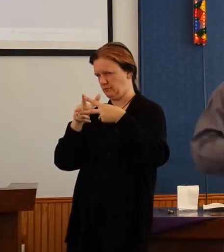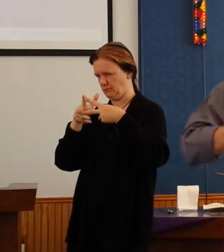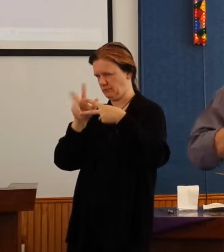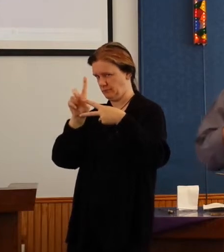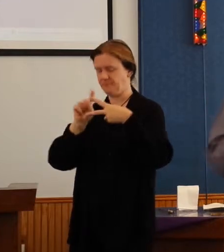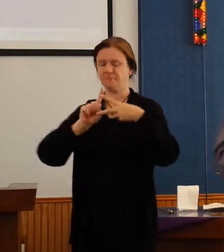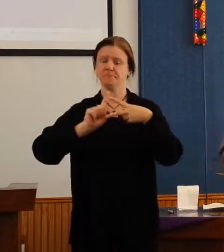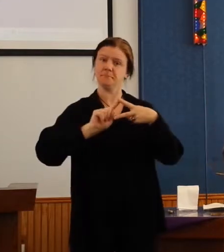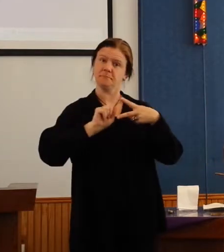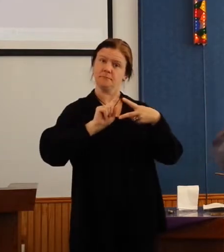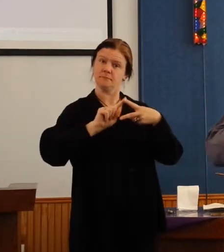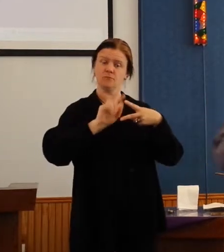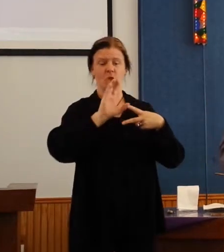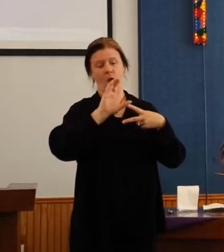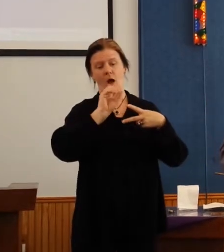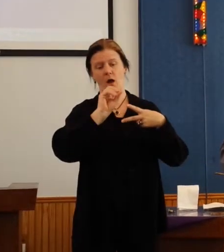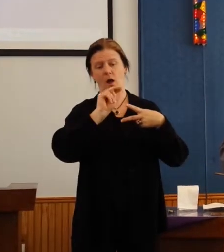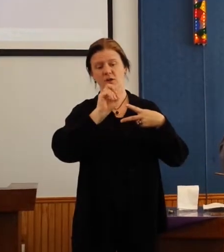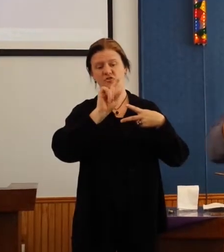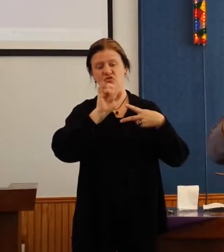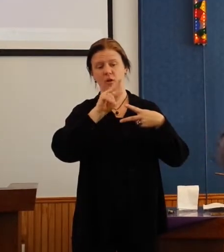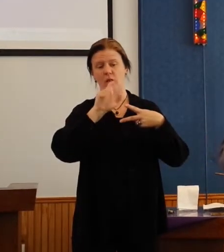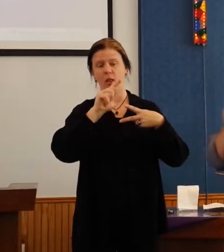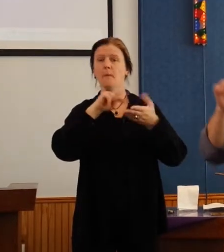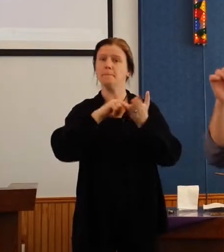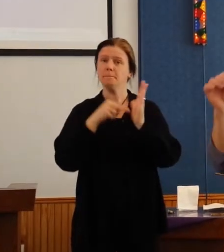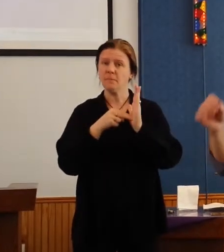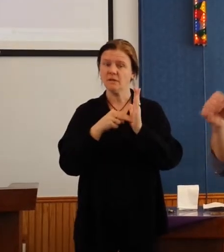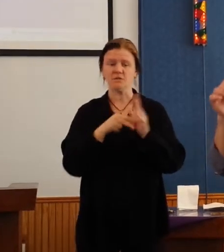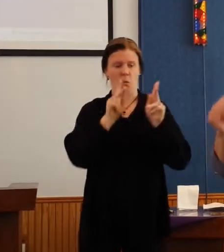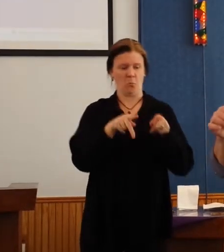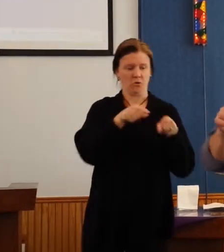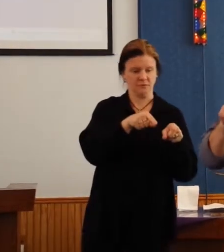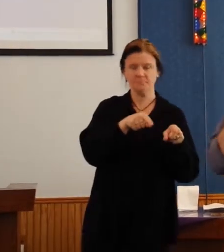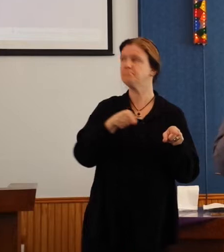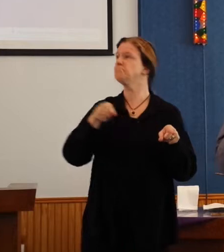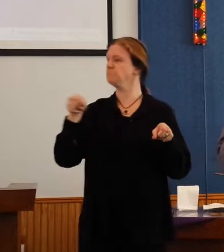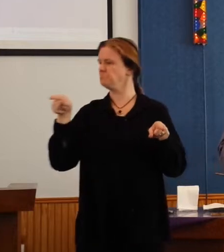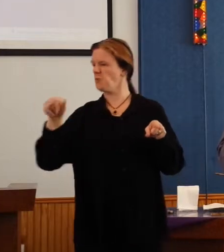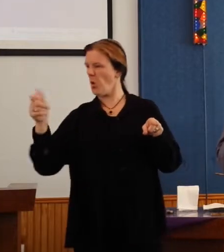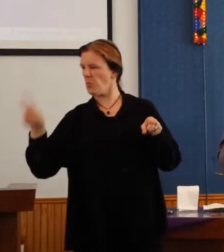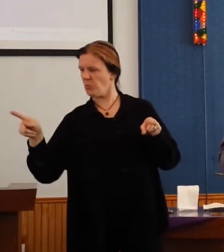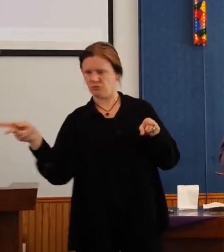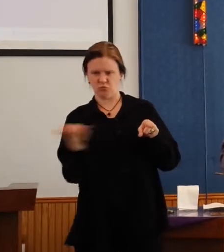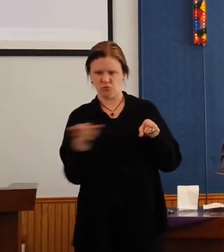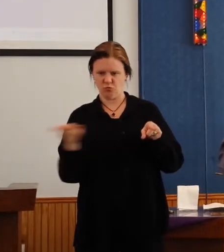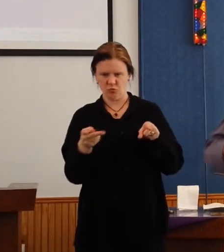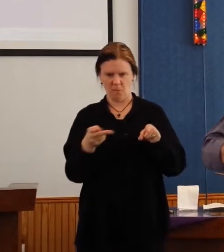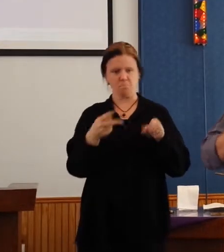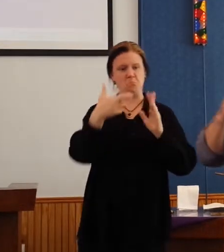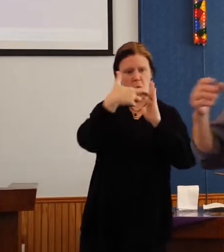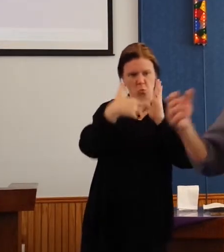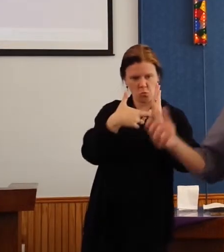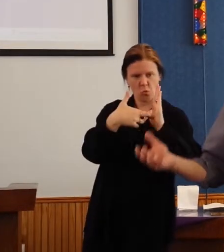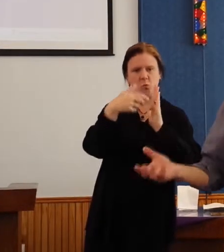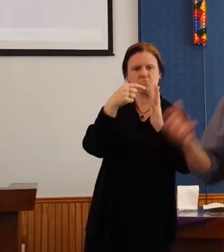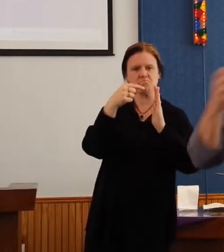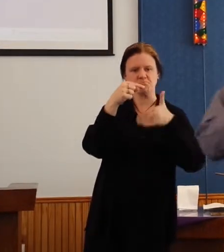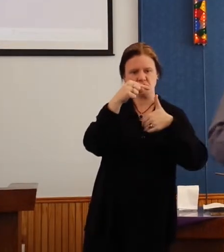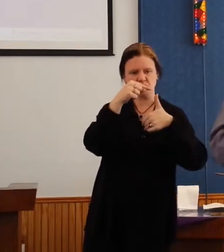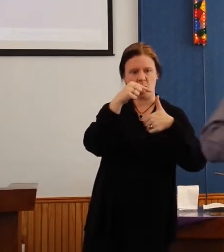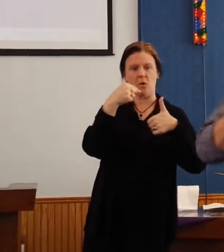a conditional covenant is an agreement that is binding for both parties to be fulfilled. So that means